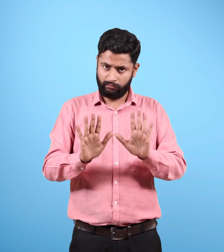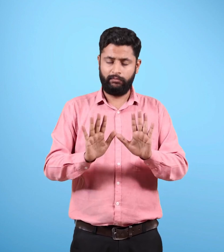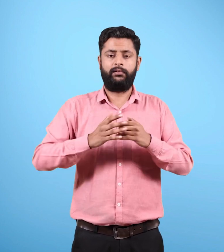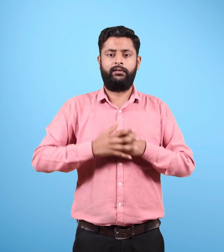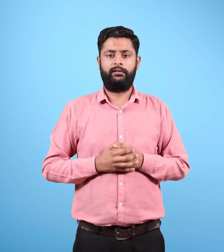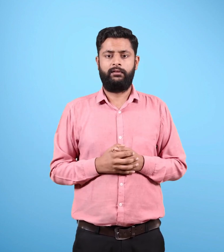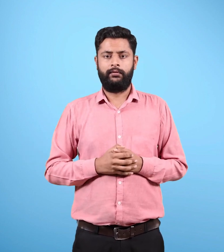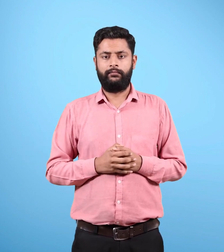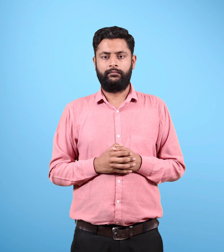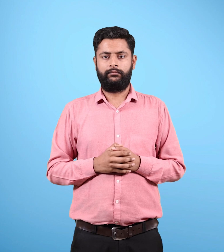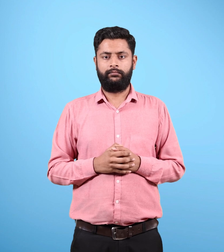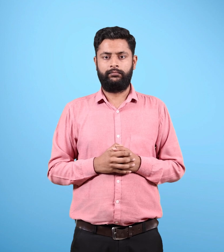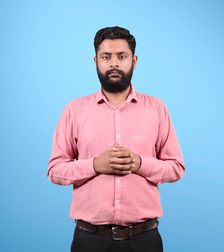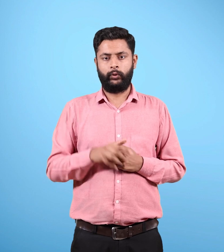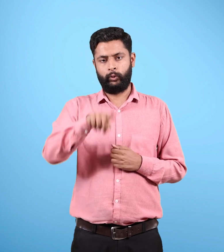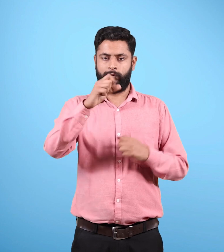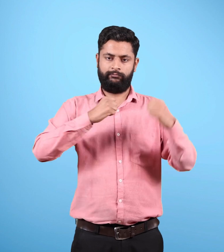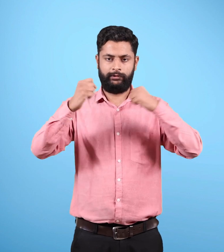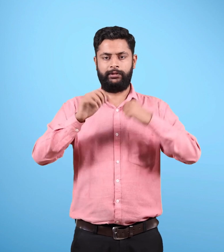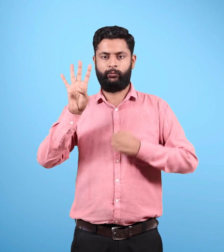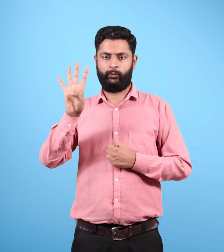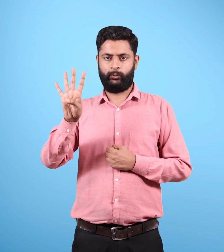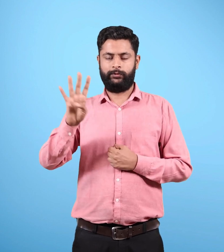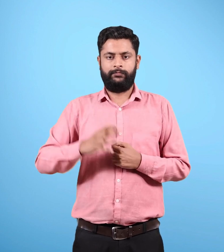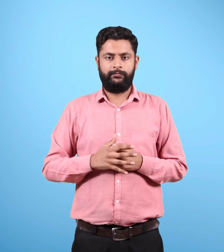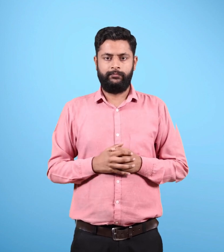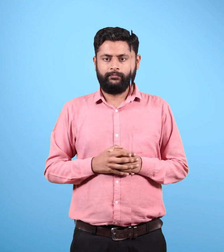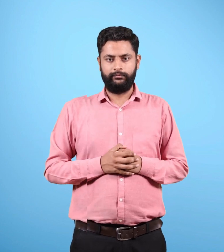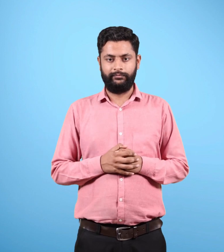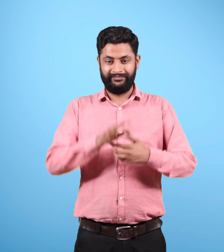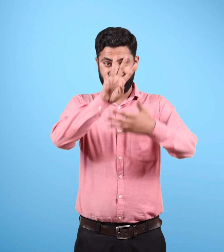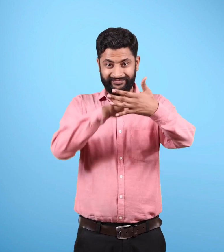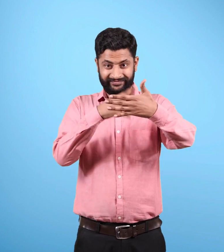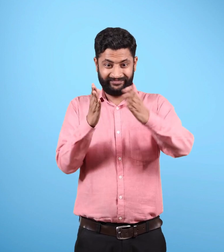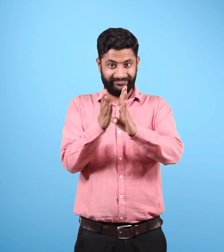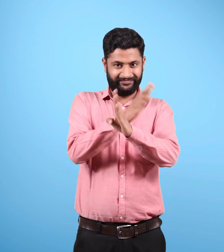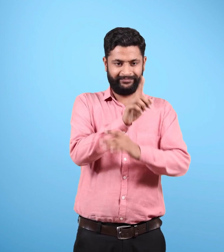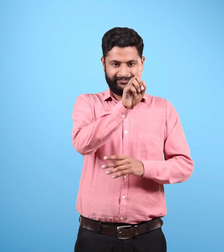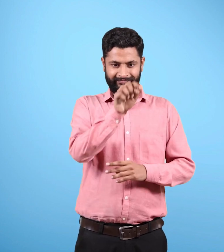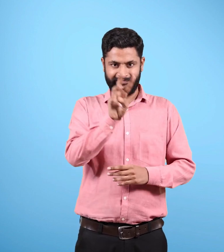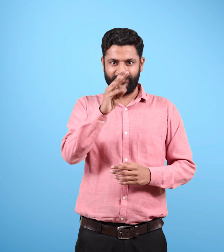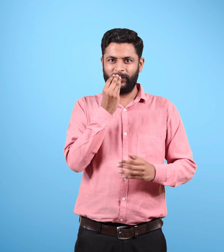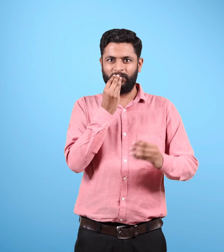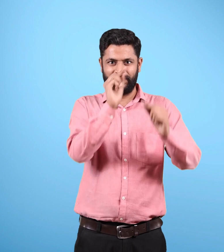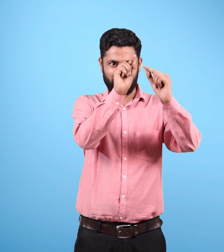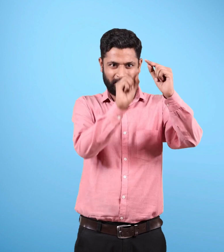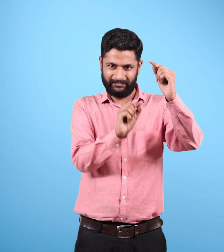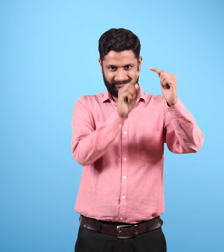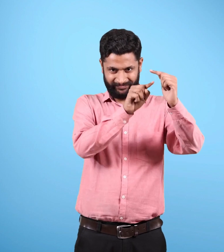Activity 4. From all the food items you have listed in